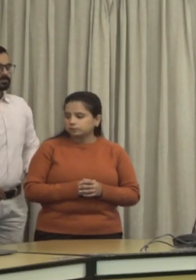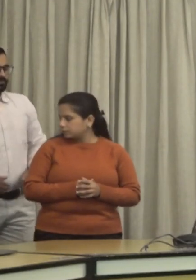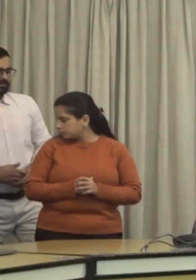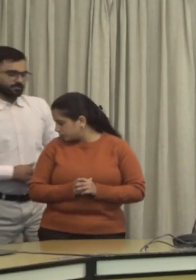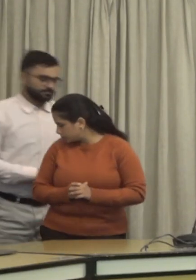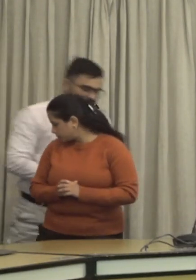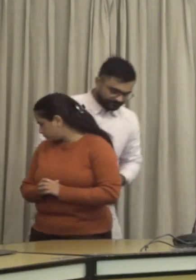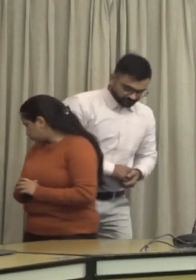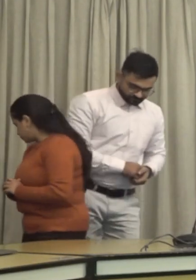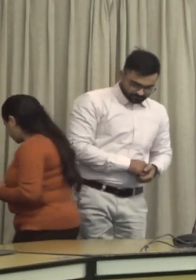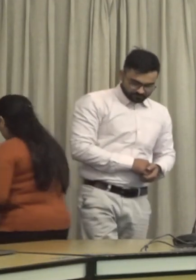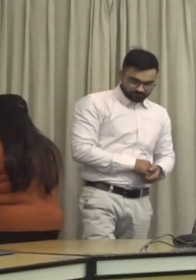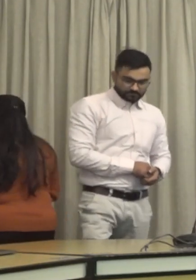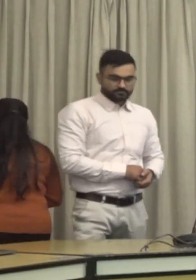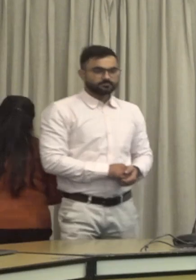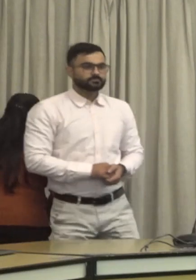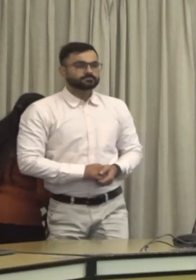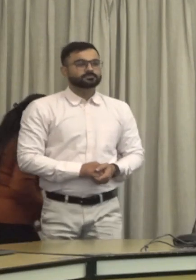they are making policies